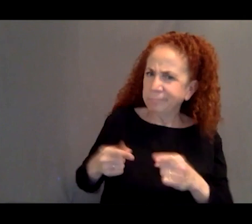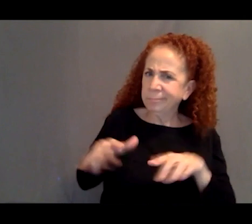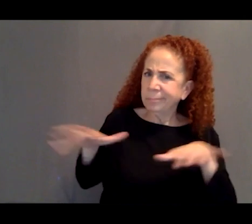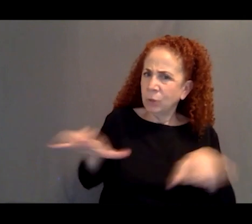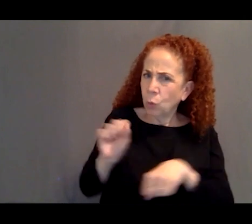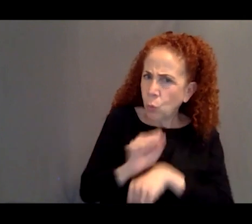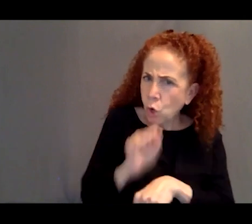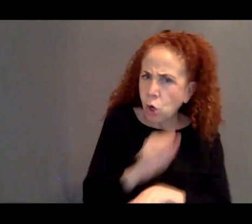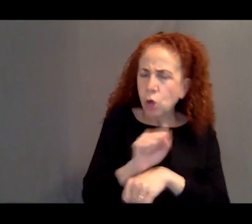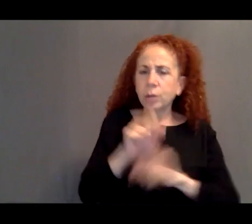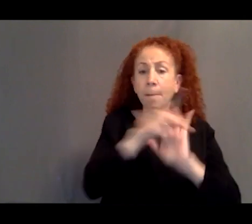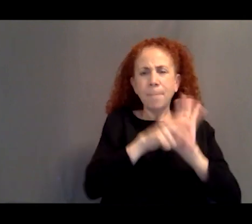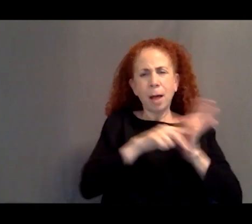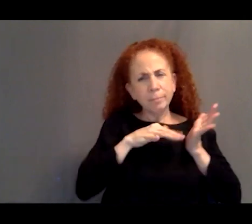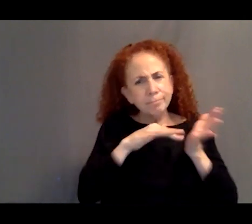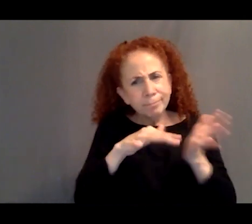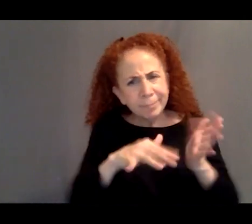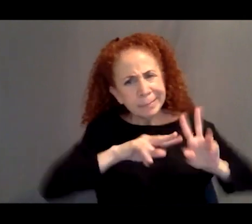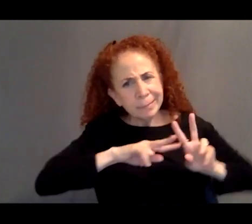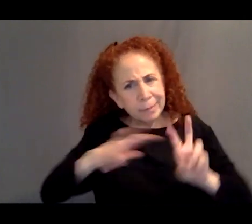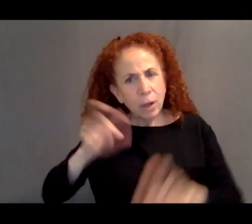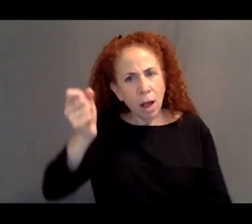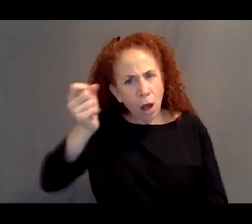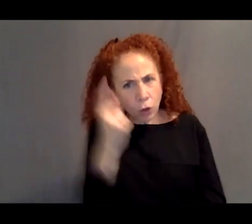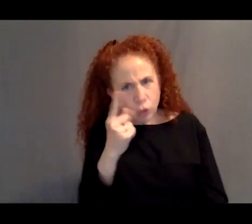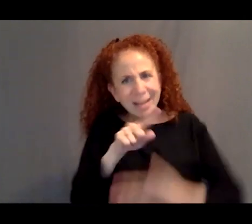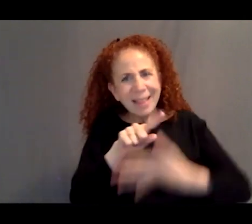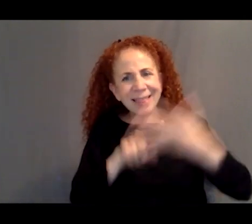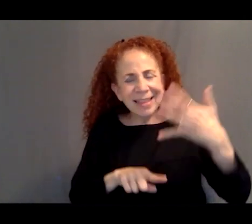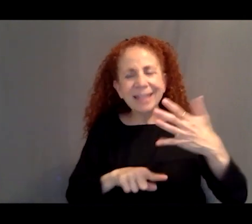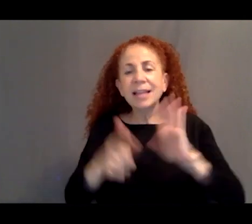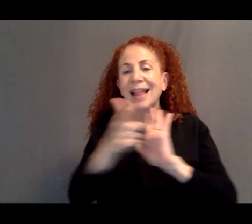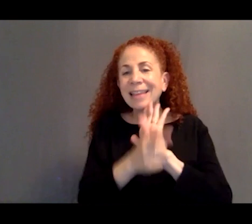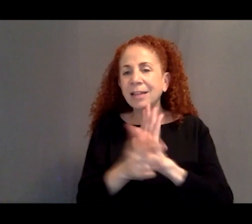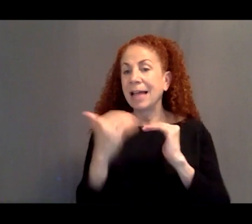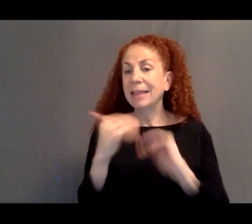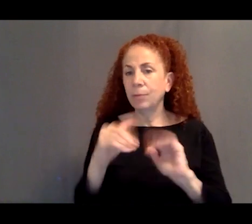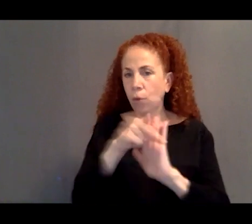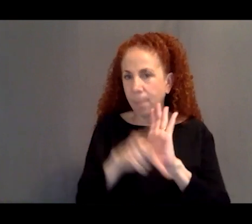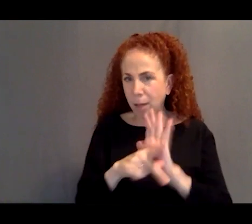these policies, these semi-legal, these legally liminal policies,